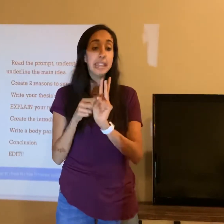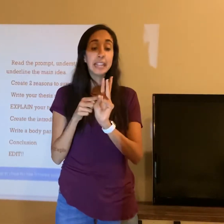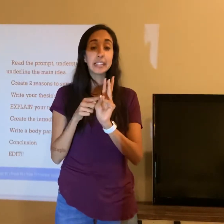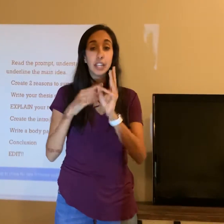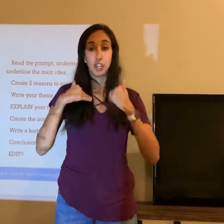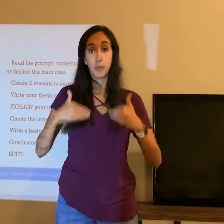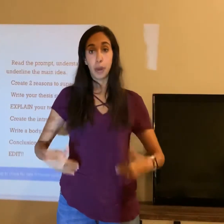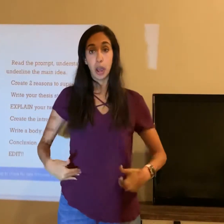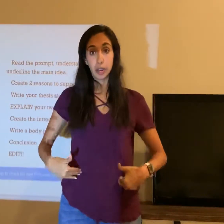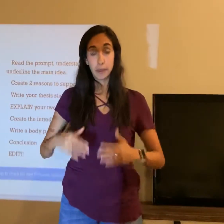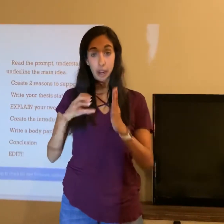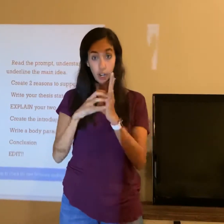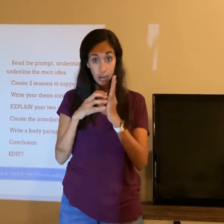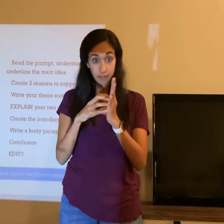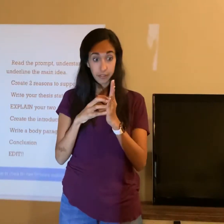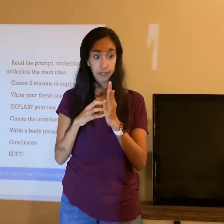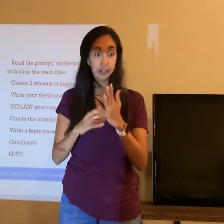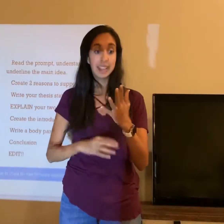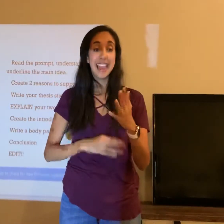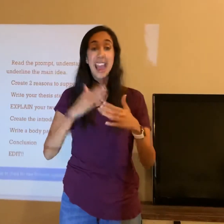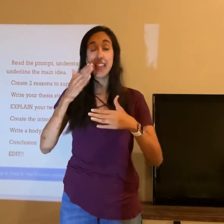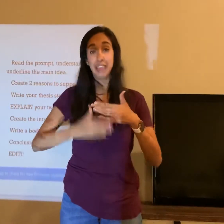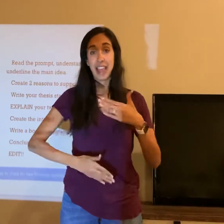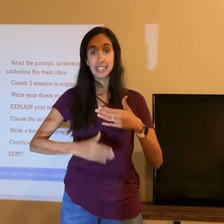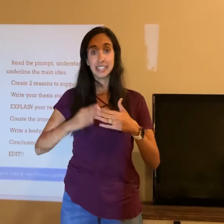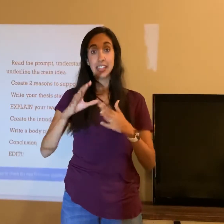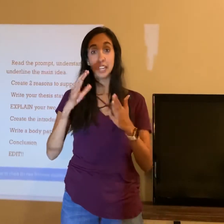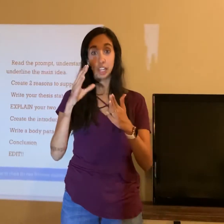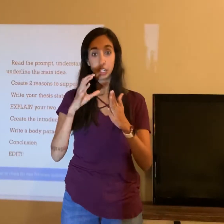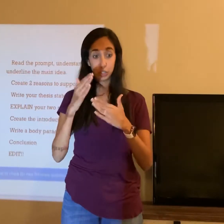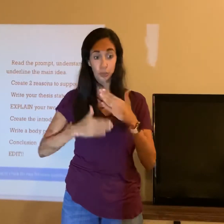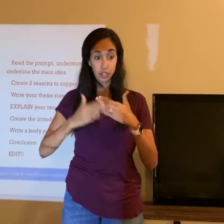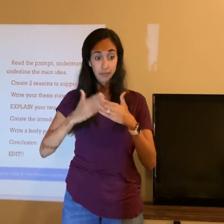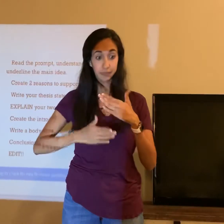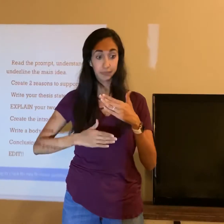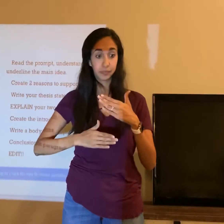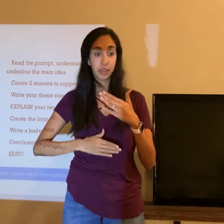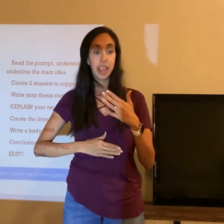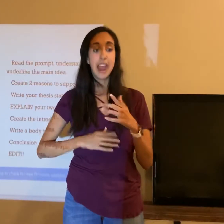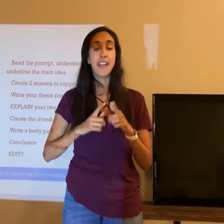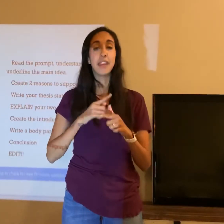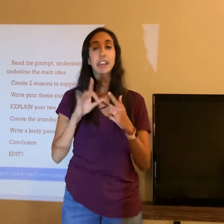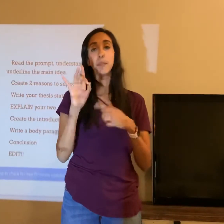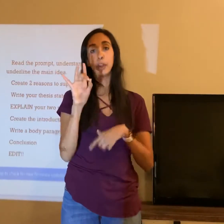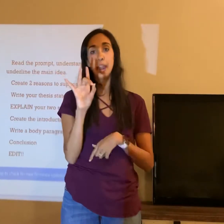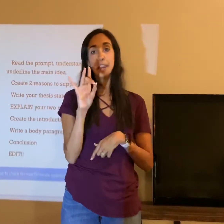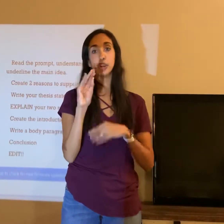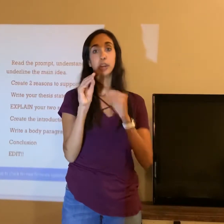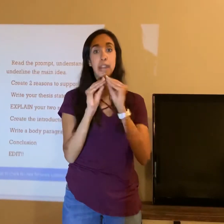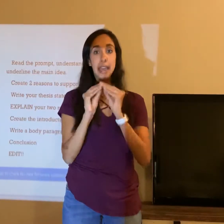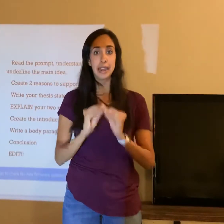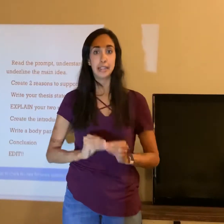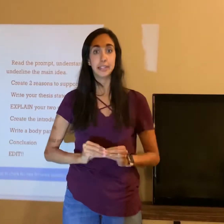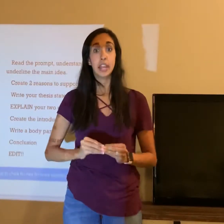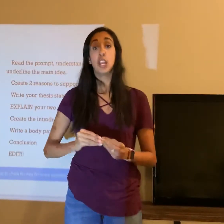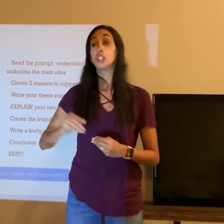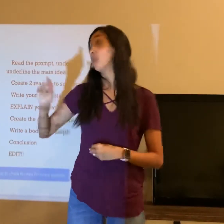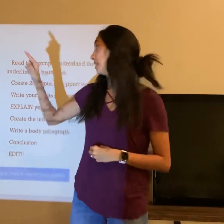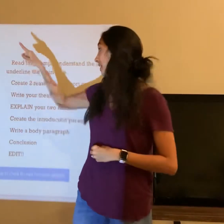6, your body paragraph. And last, the conclusion. And then number 8, you're gonna edit. So these